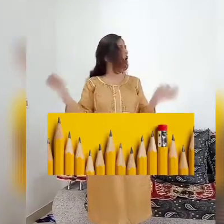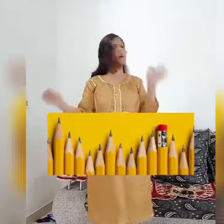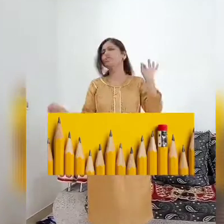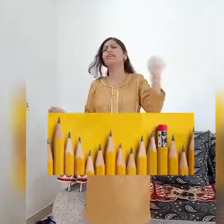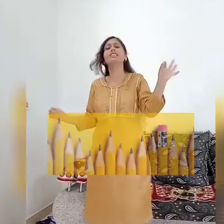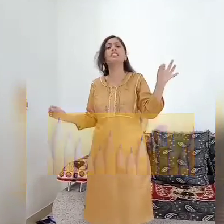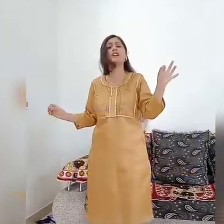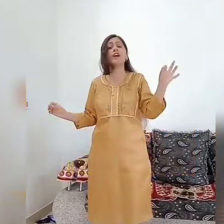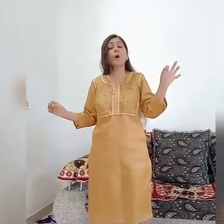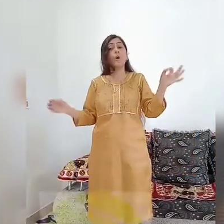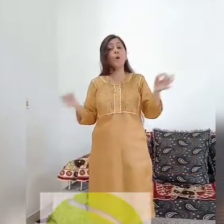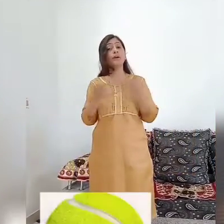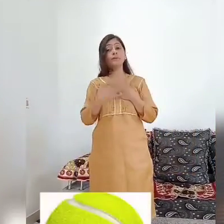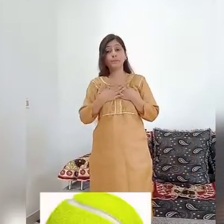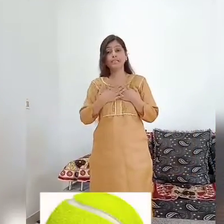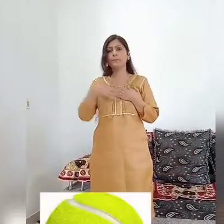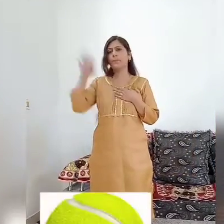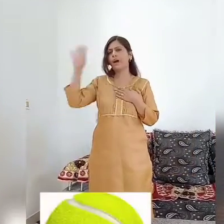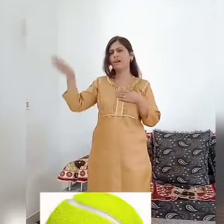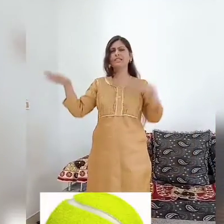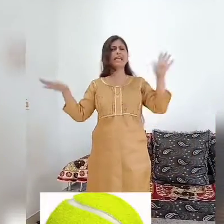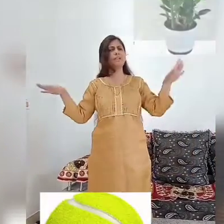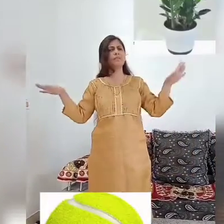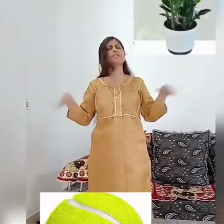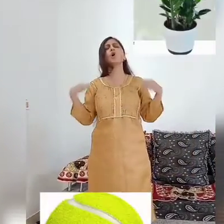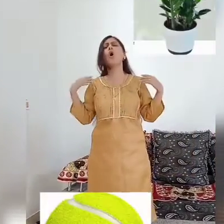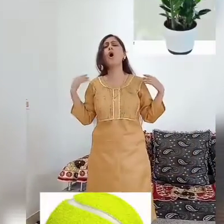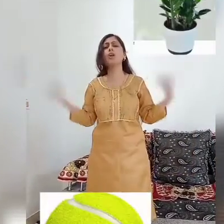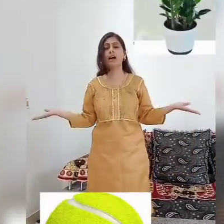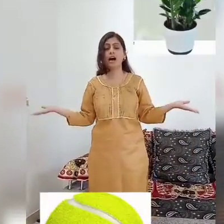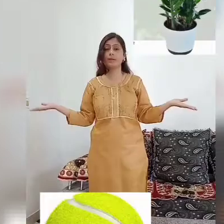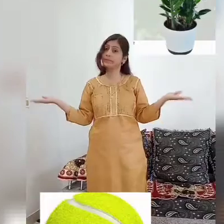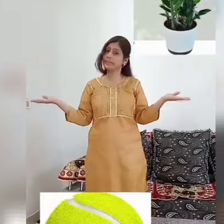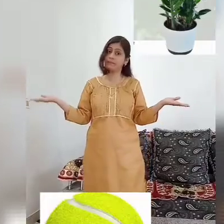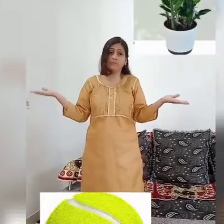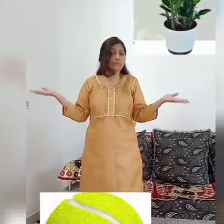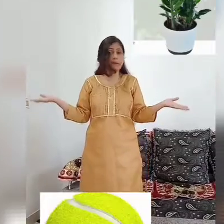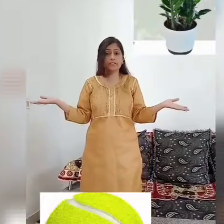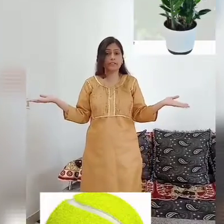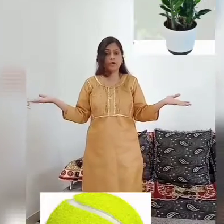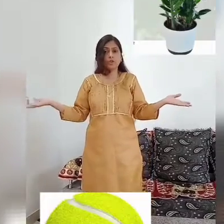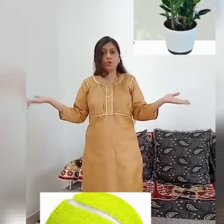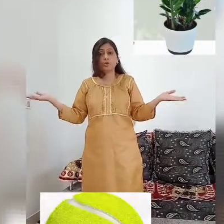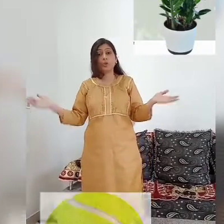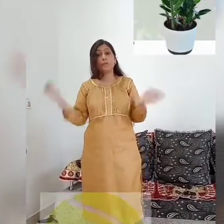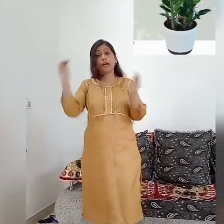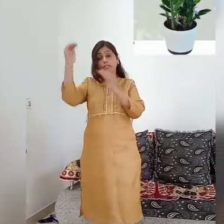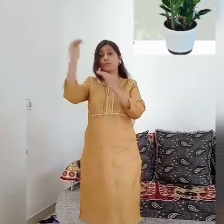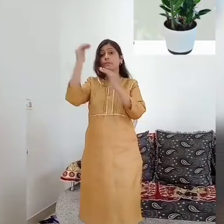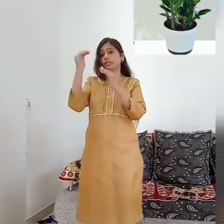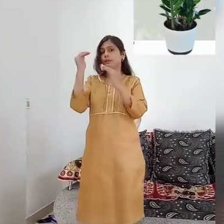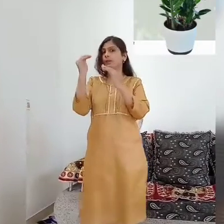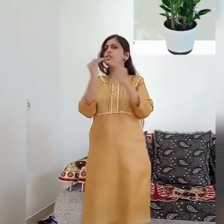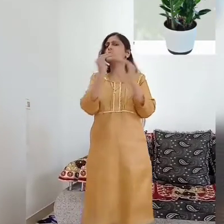chalk, duster, human beings, plants, animals, all are made up of matter. So matter is made up of a